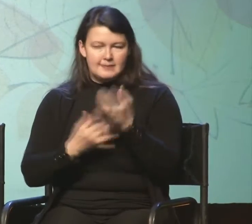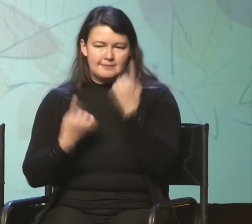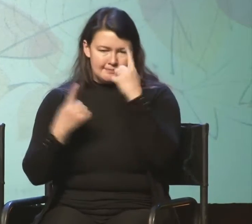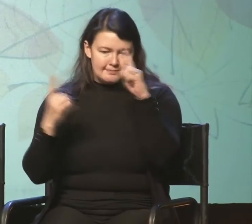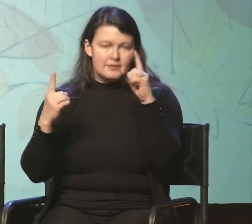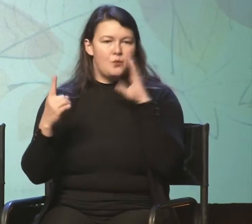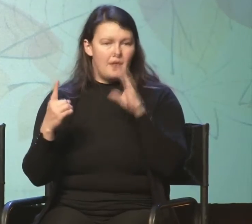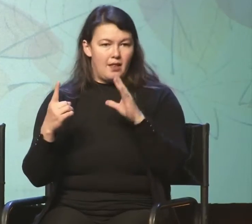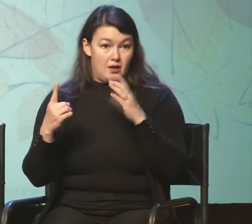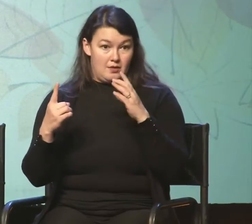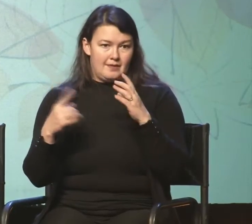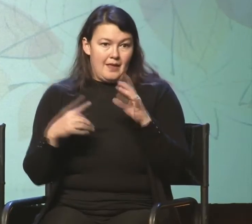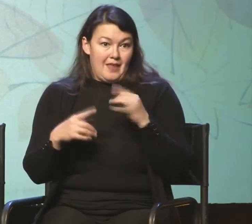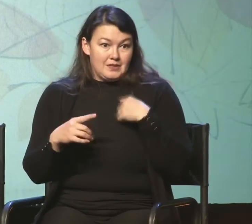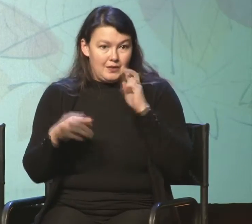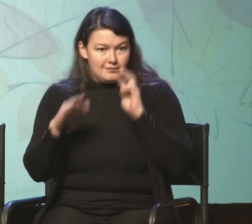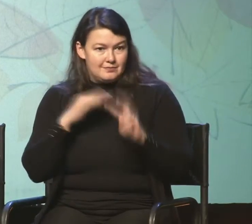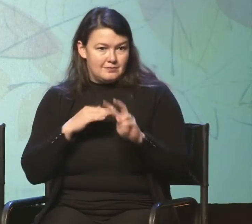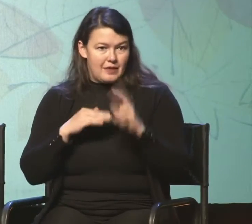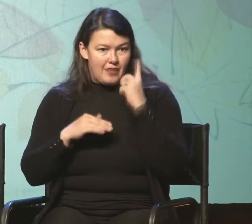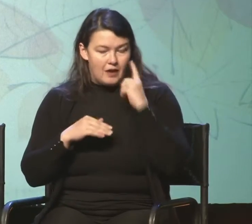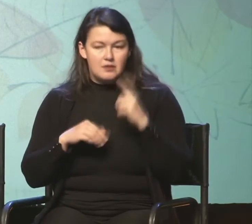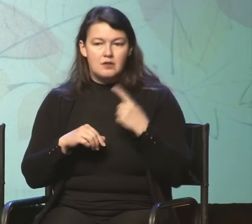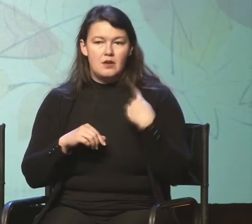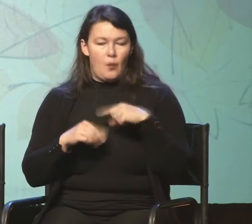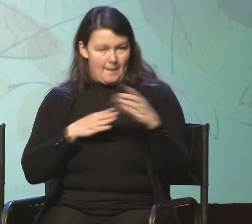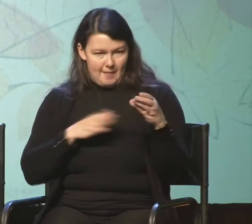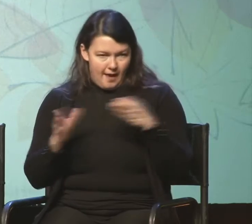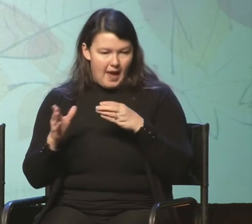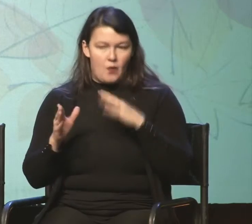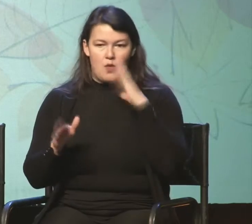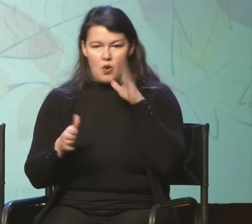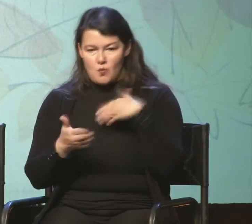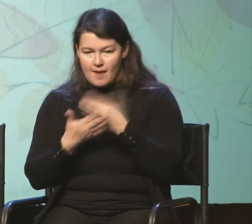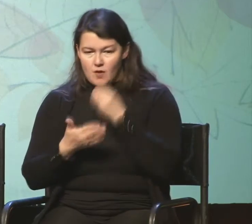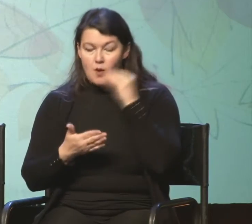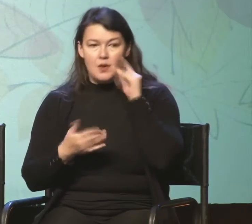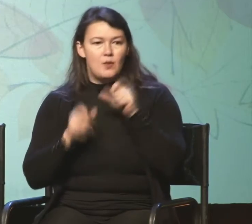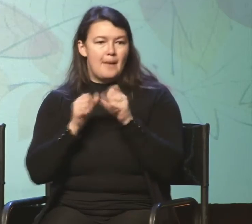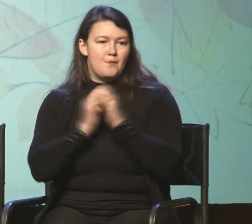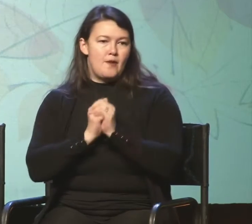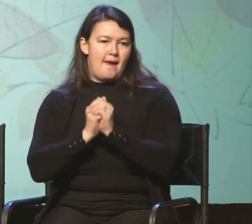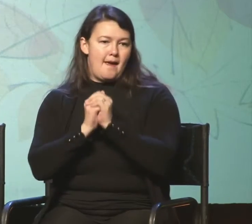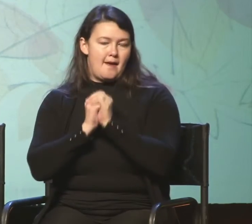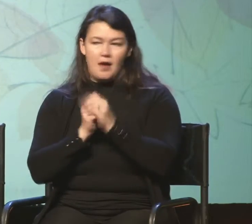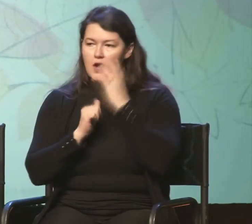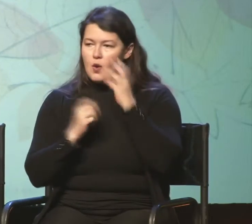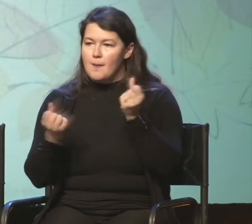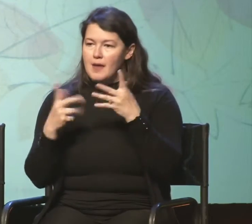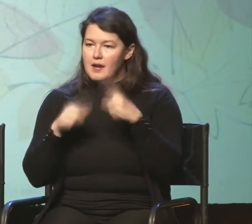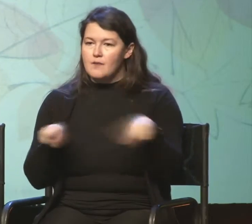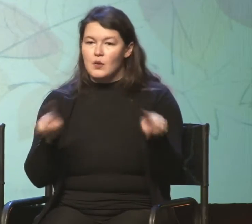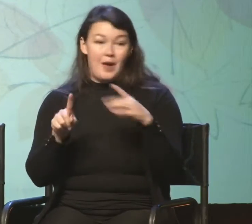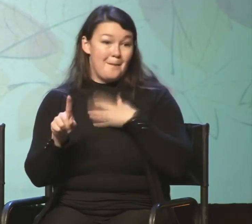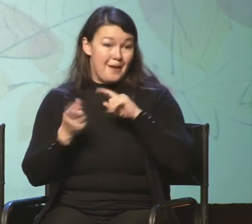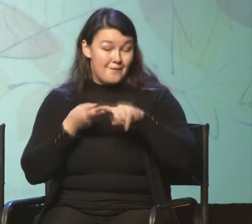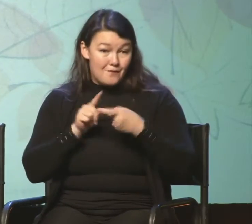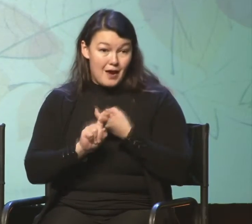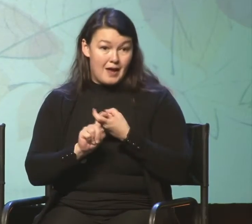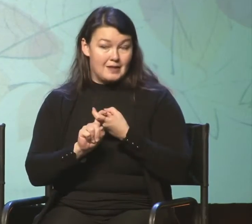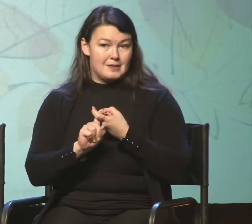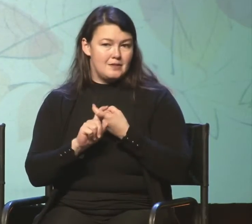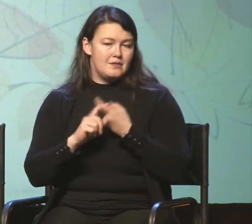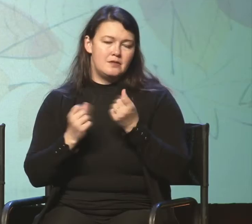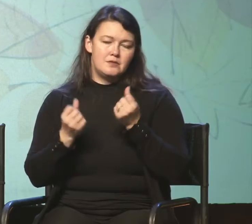home. We had a plan. We had it all mapped out. And we kept praying, and I know a lot of you, my friends and